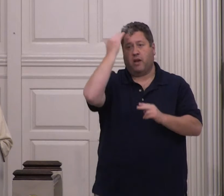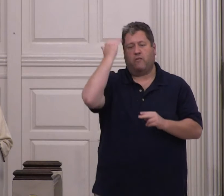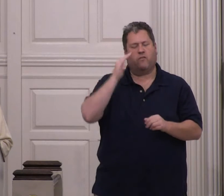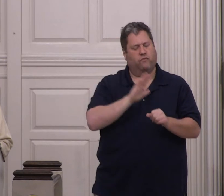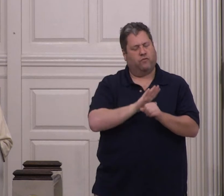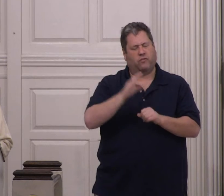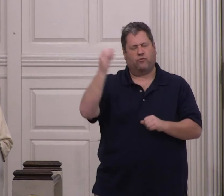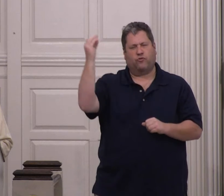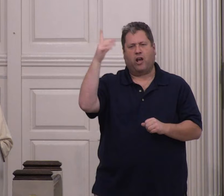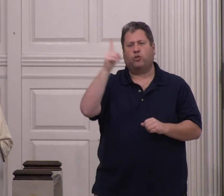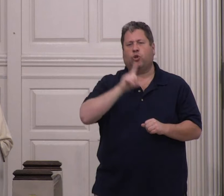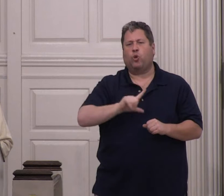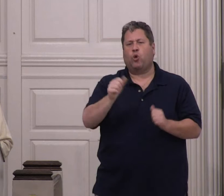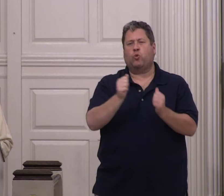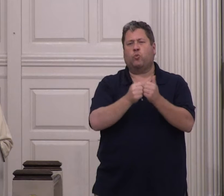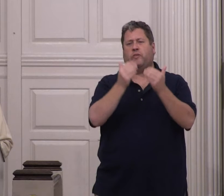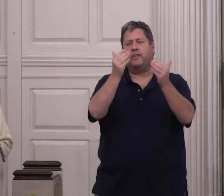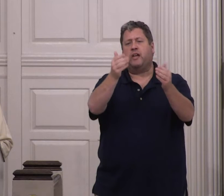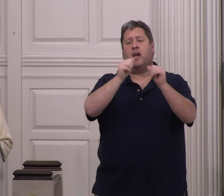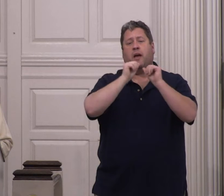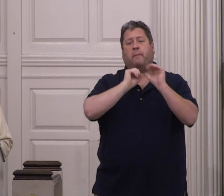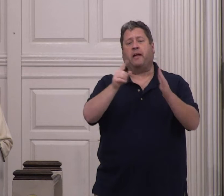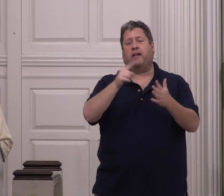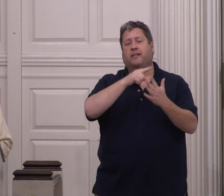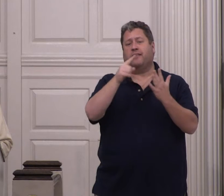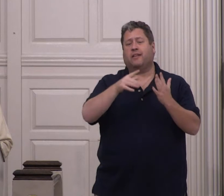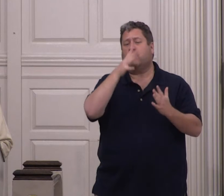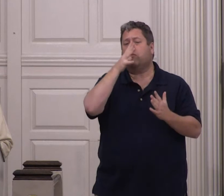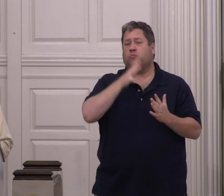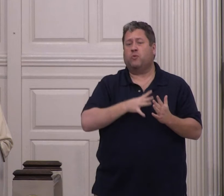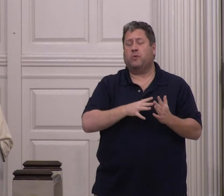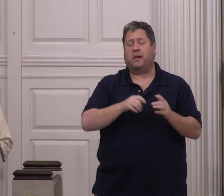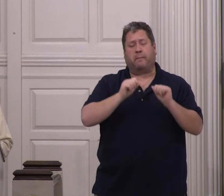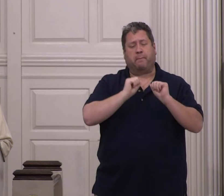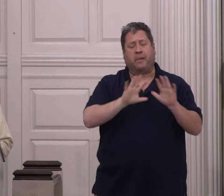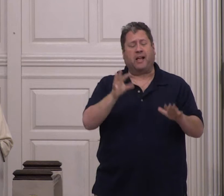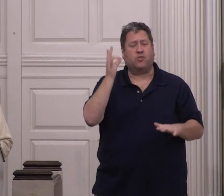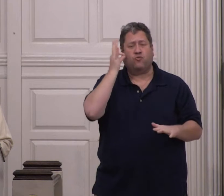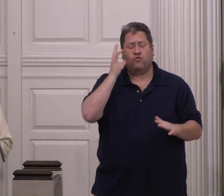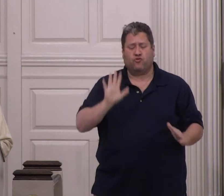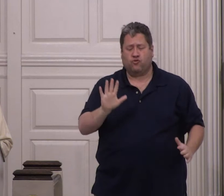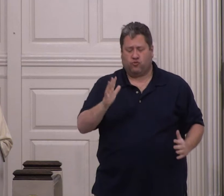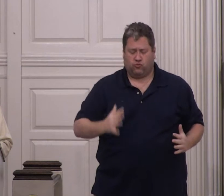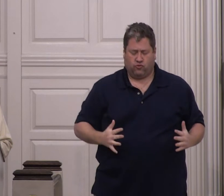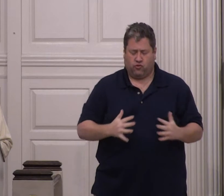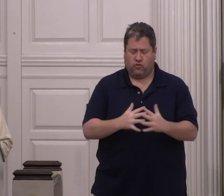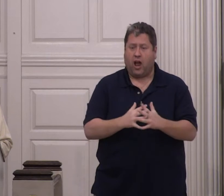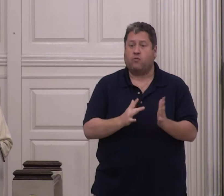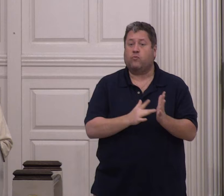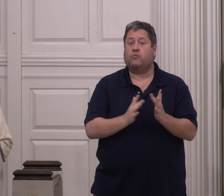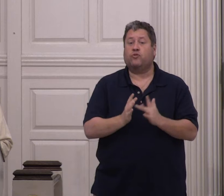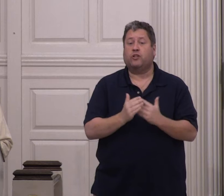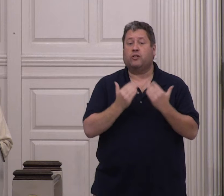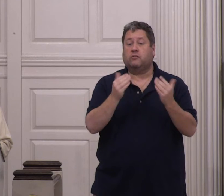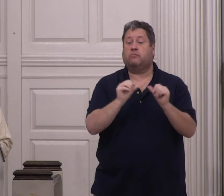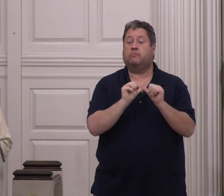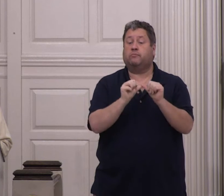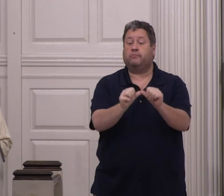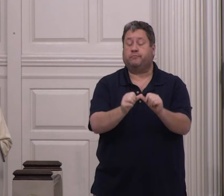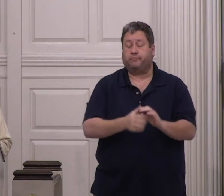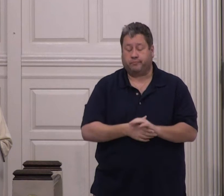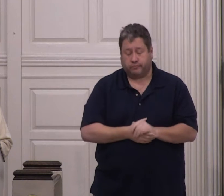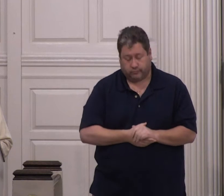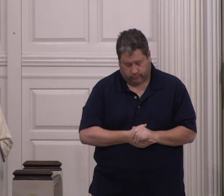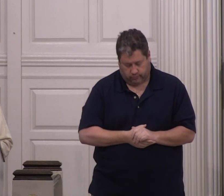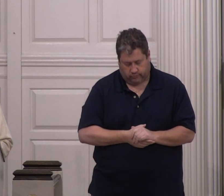Hail Mary, full of grace, the Lord is with thee. Blessed art thou among women, and blessed is the fruit of thy womb, Jesus.